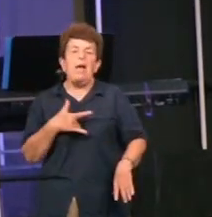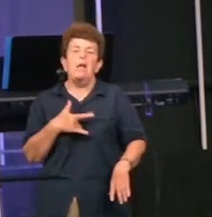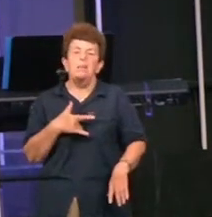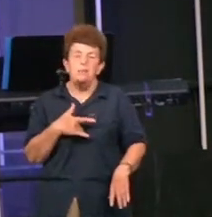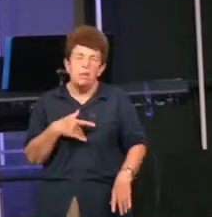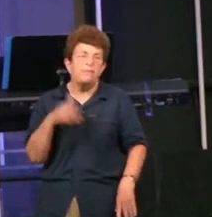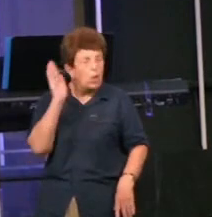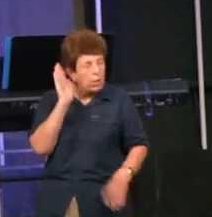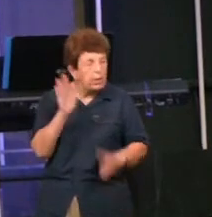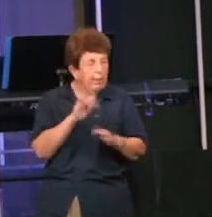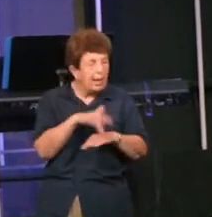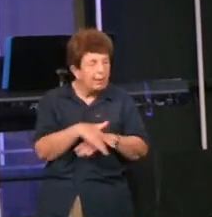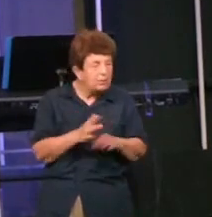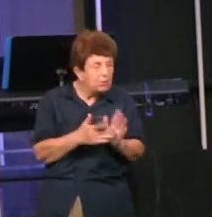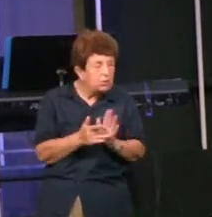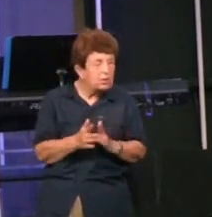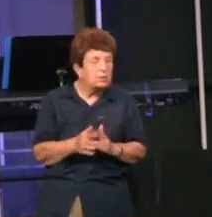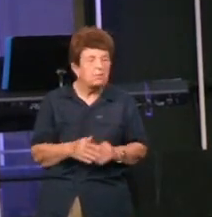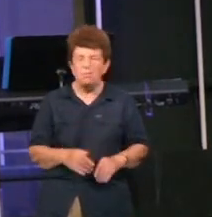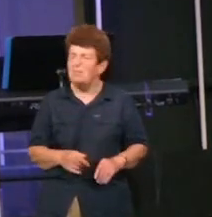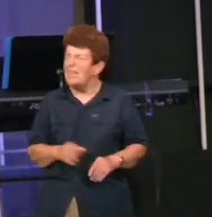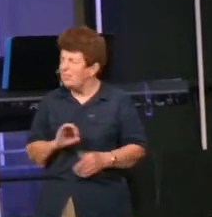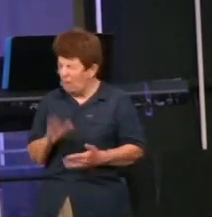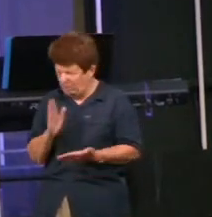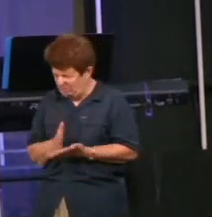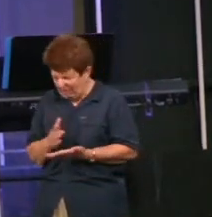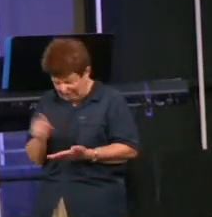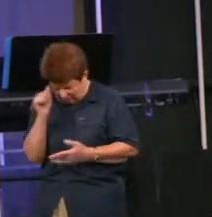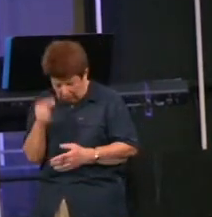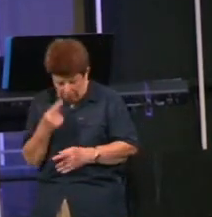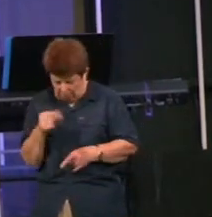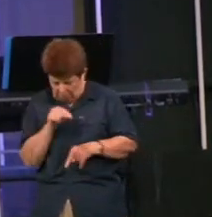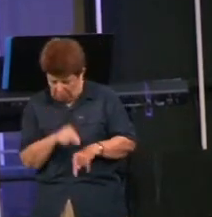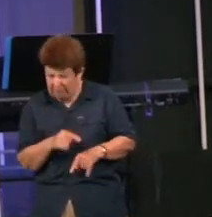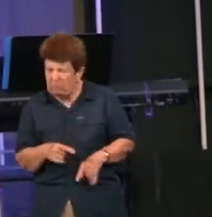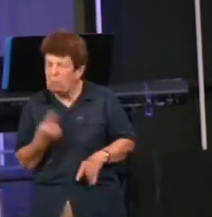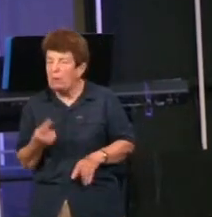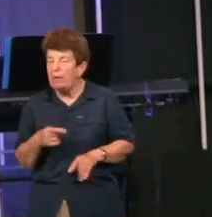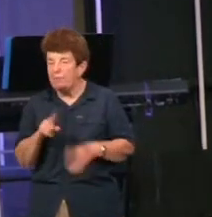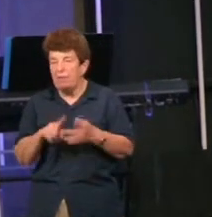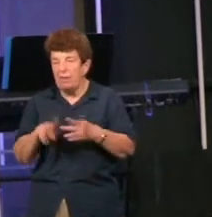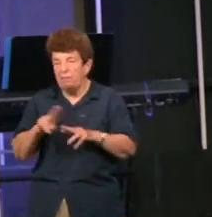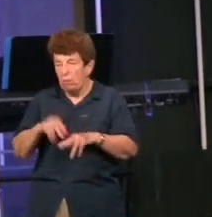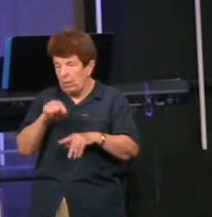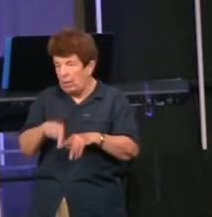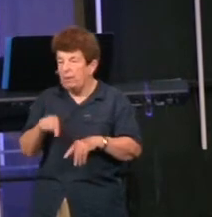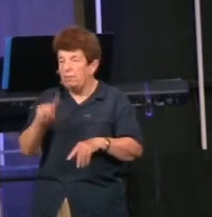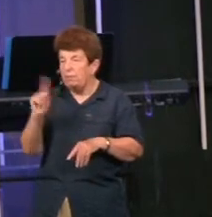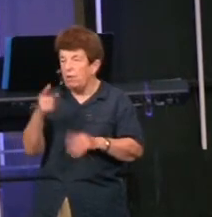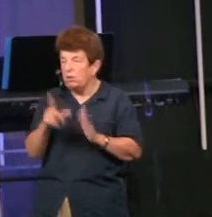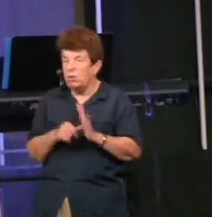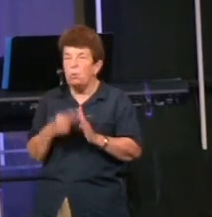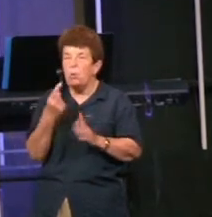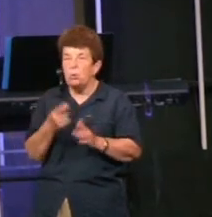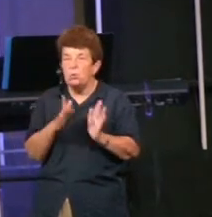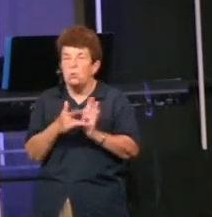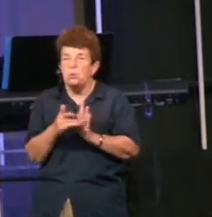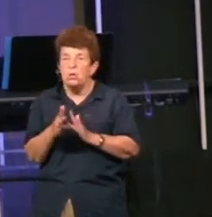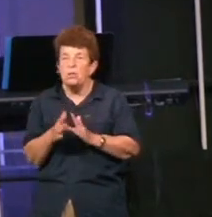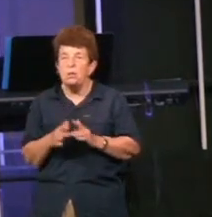heard about Jesus and you're going, I don't really know who this is. If you're here this morning and you don't know who Jesus is, can